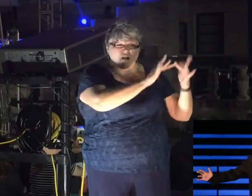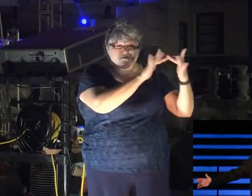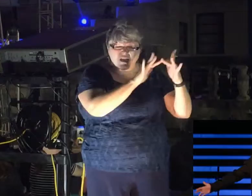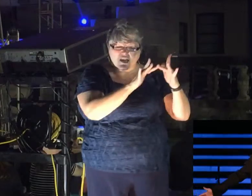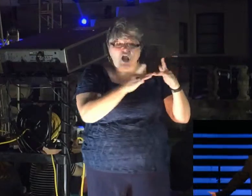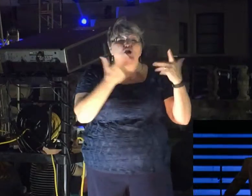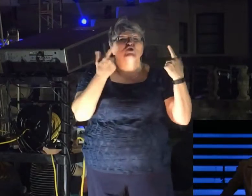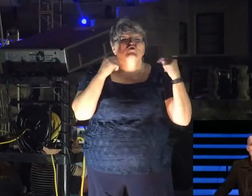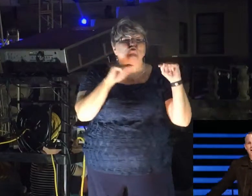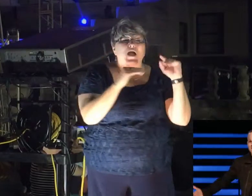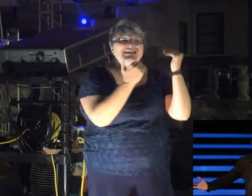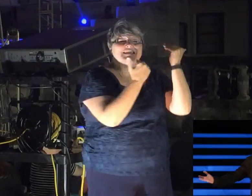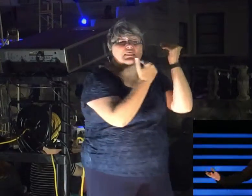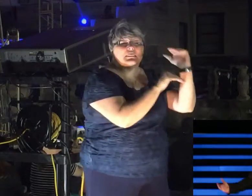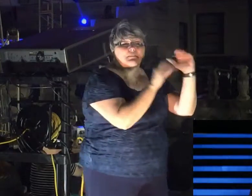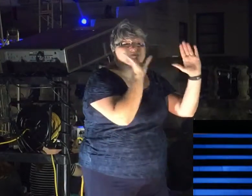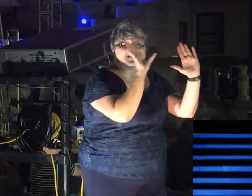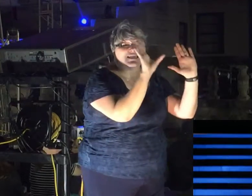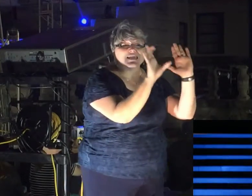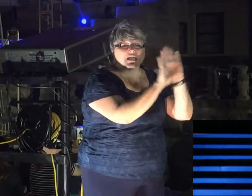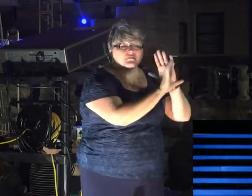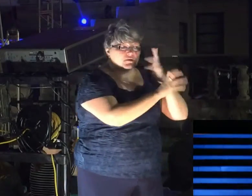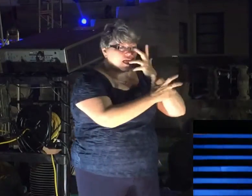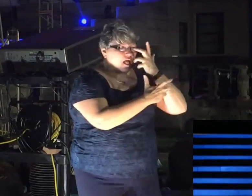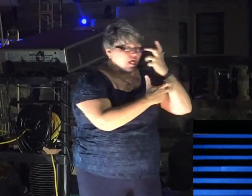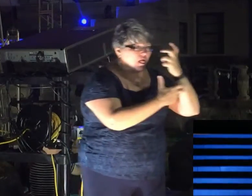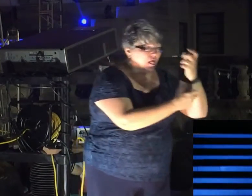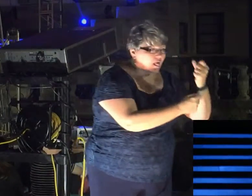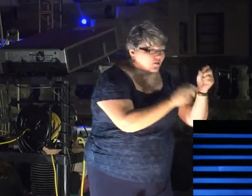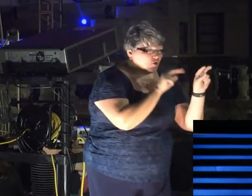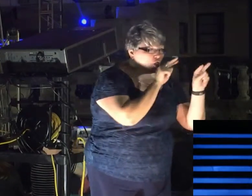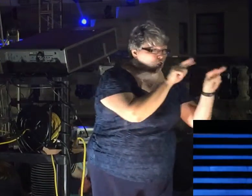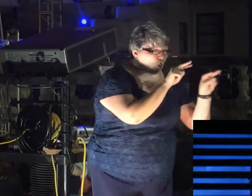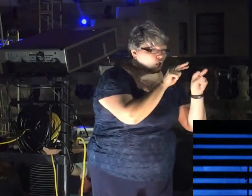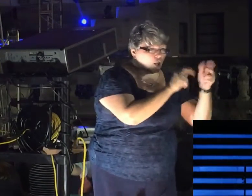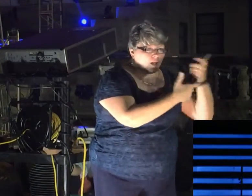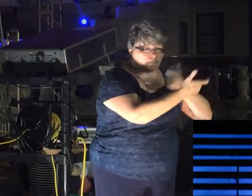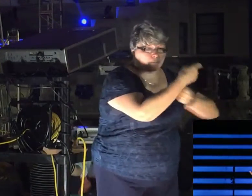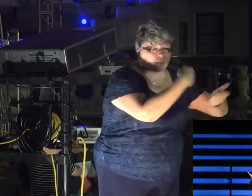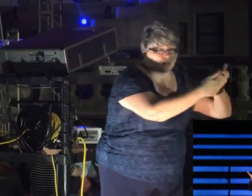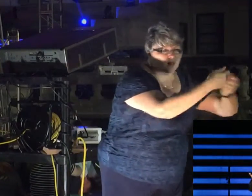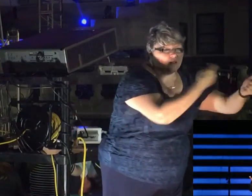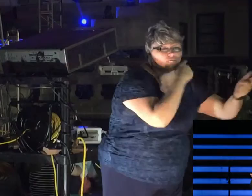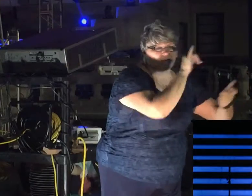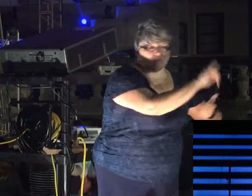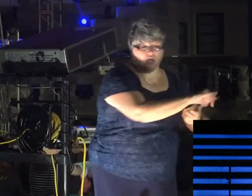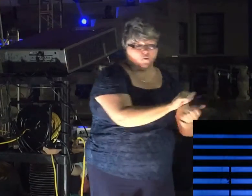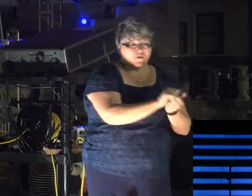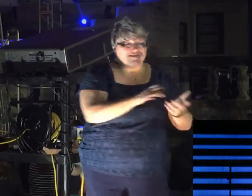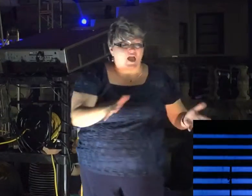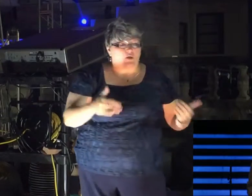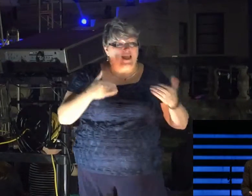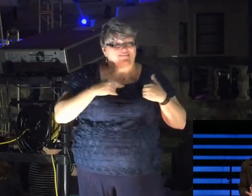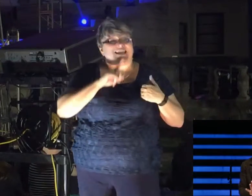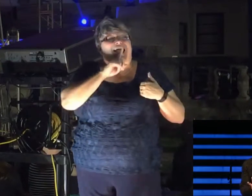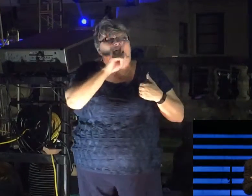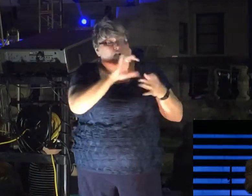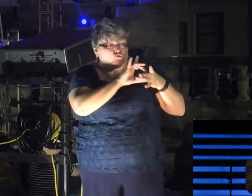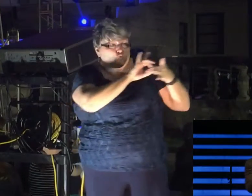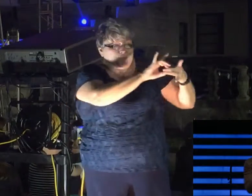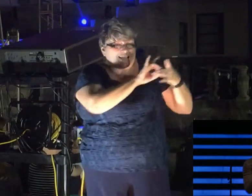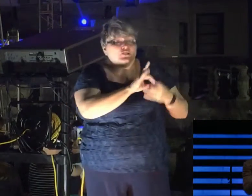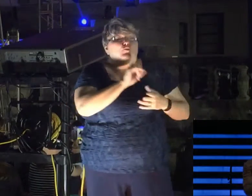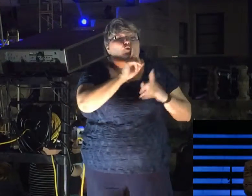women online. Try to limit the images that invite you to look and be enticed by someone sexually without